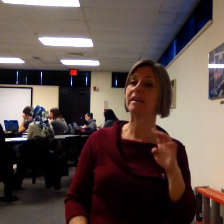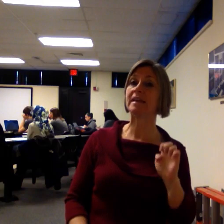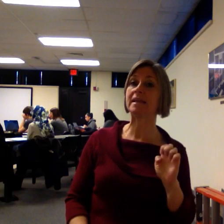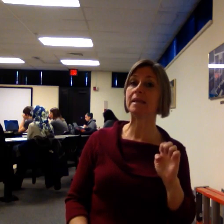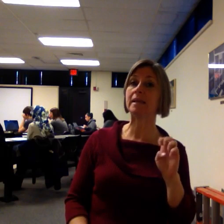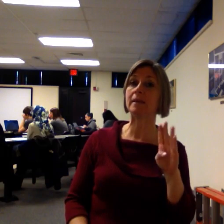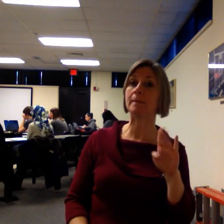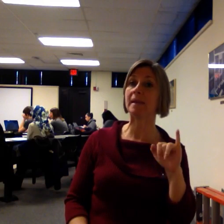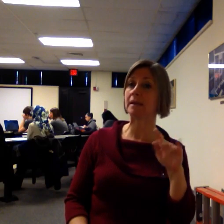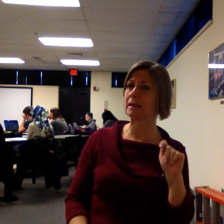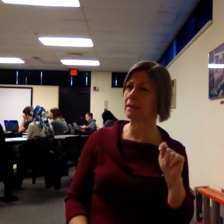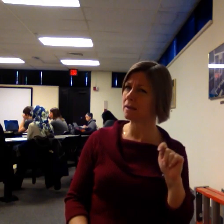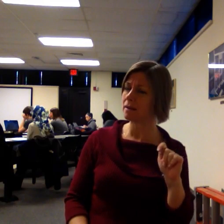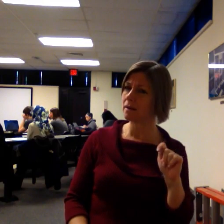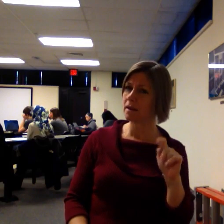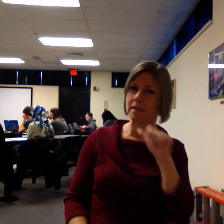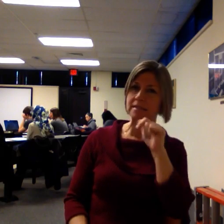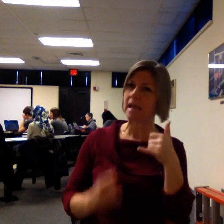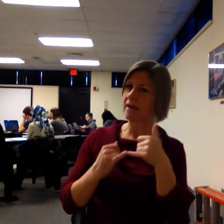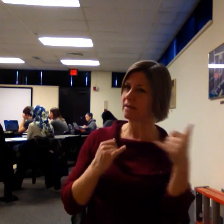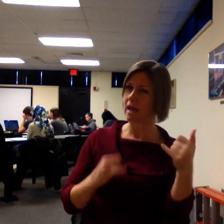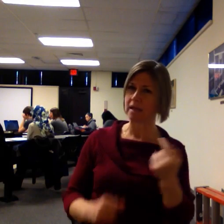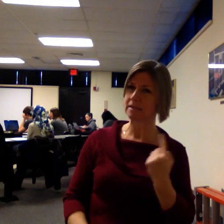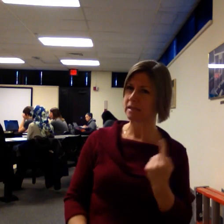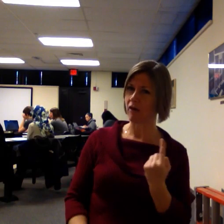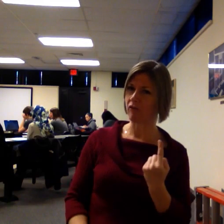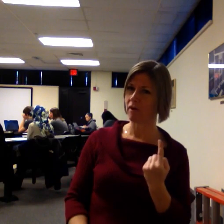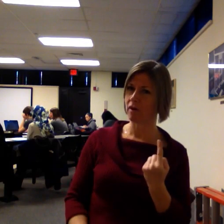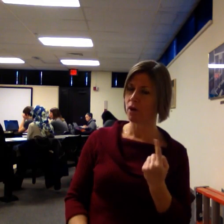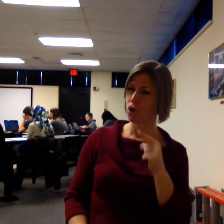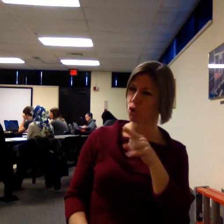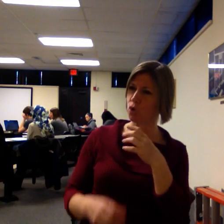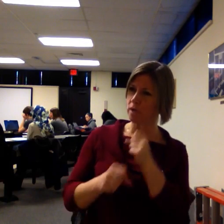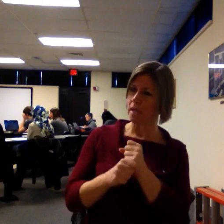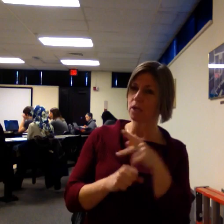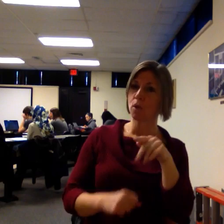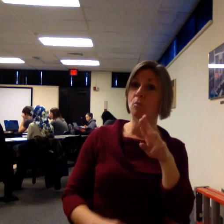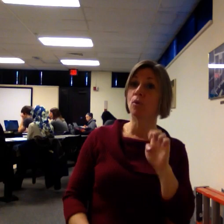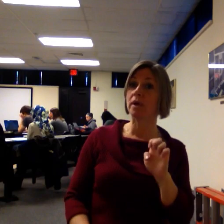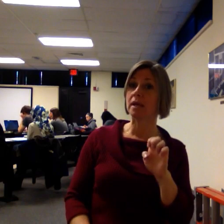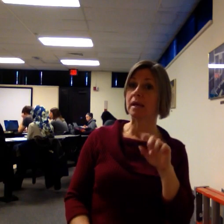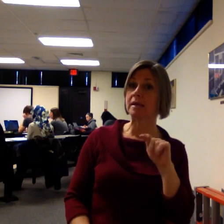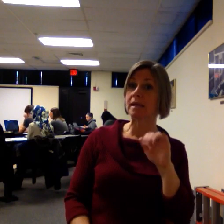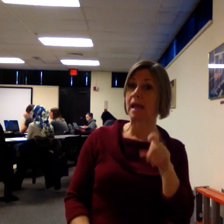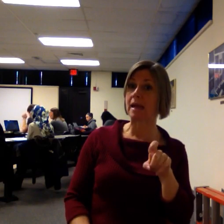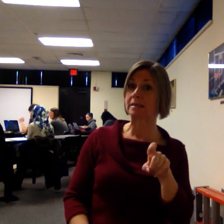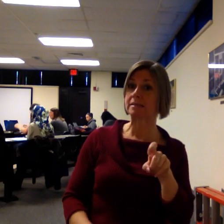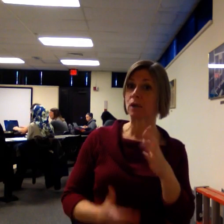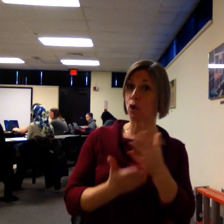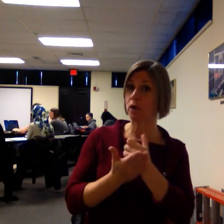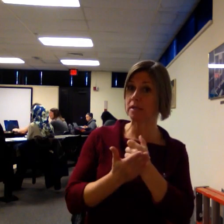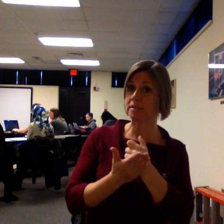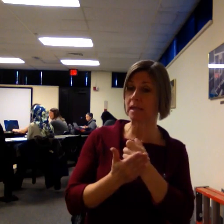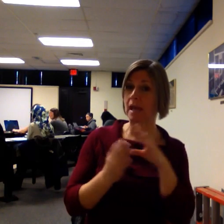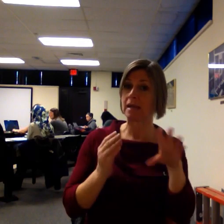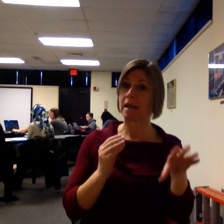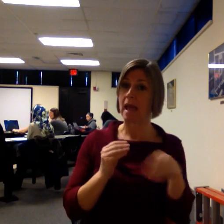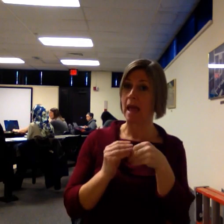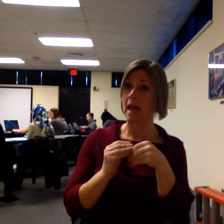by itself. What you could do is you could take your pre-tax earnings and add back the interest